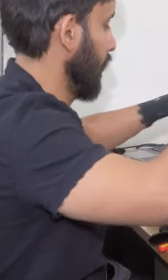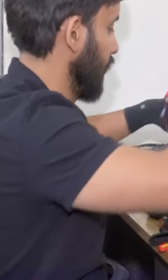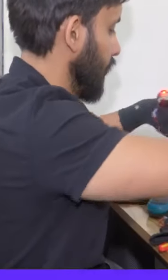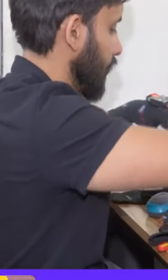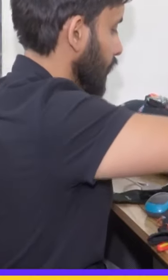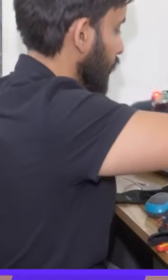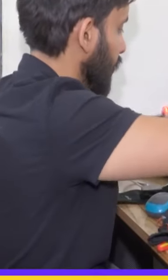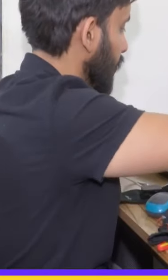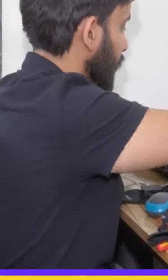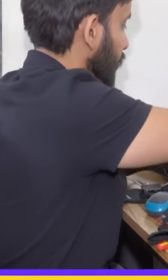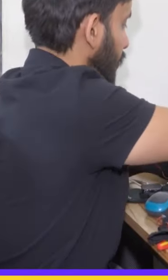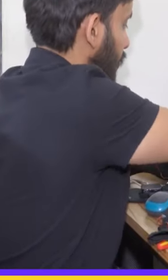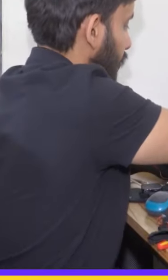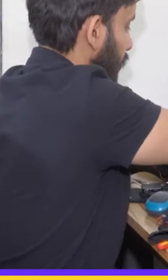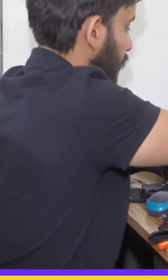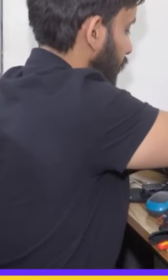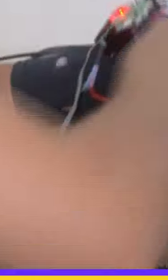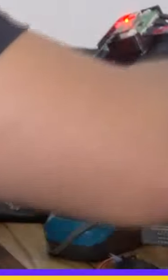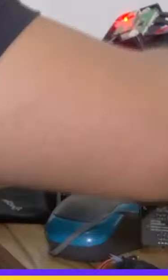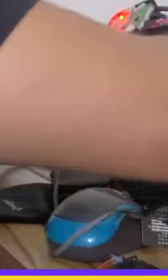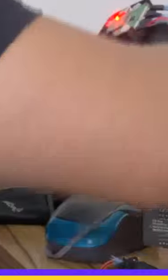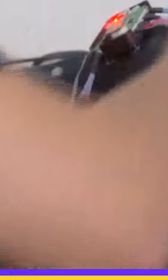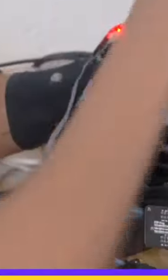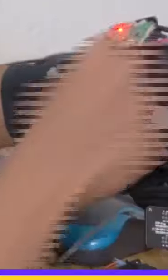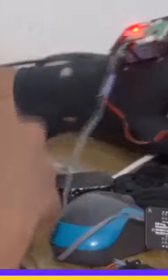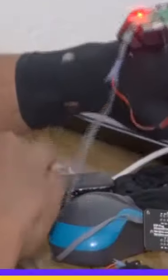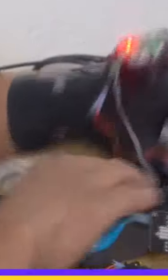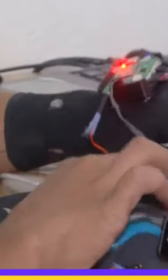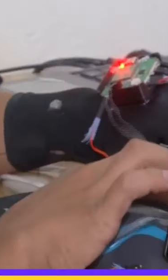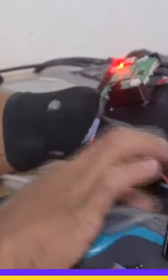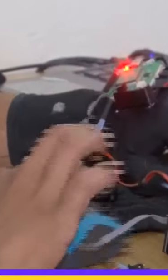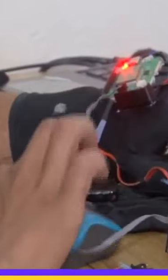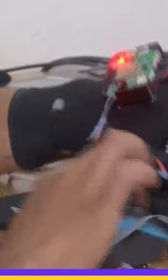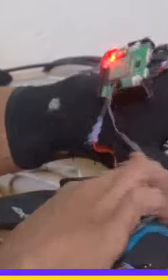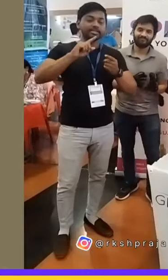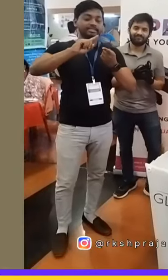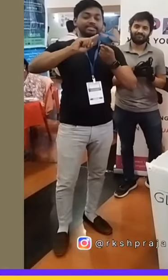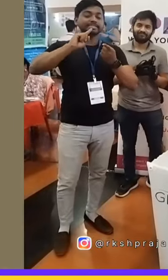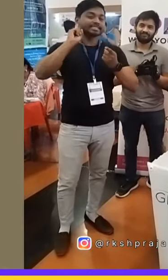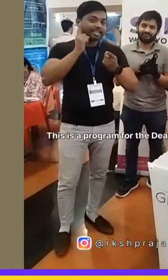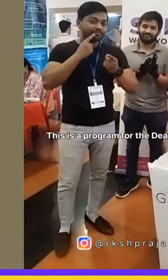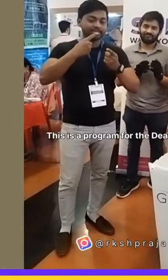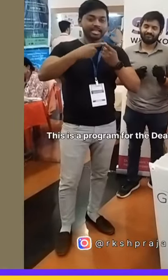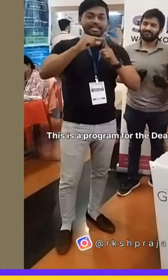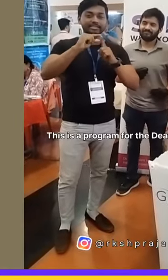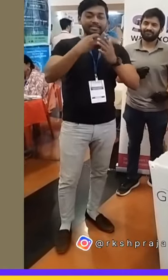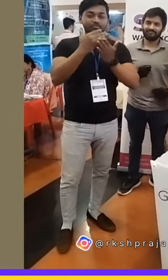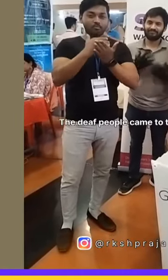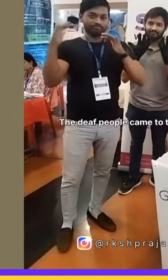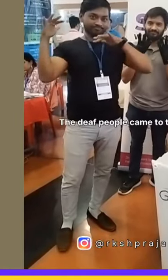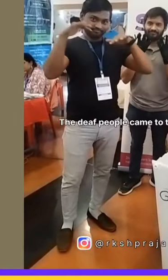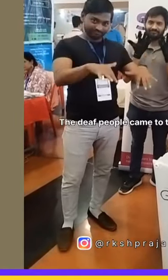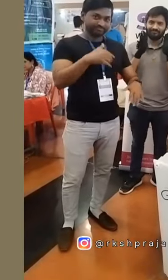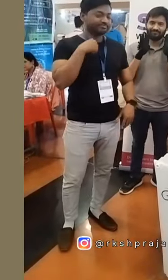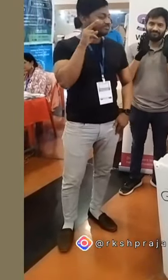Indian markets as of now. Outside of India, there are some companies which make similar products, but they are quite expensive